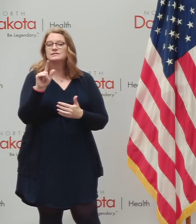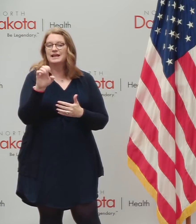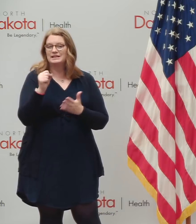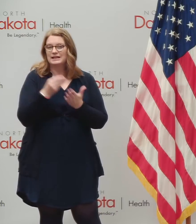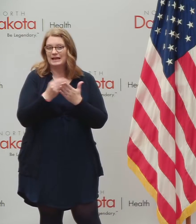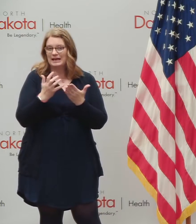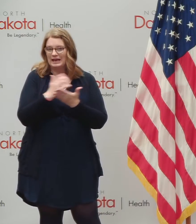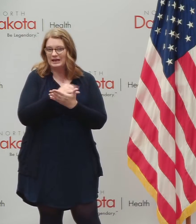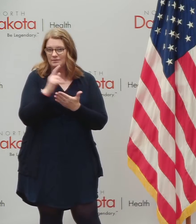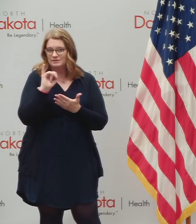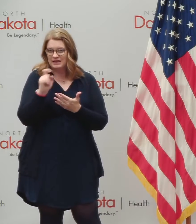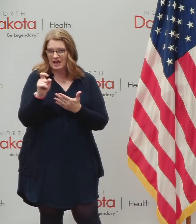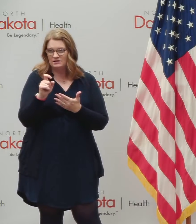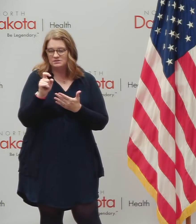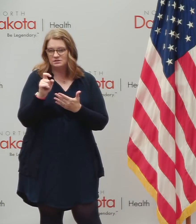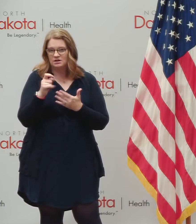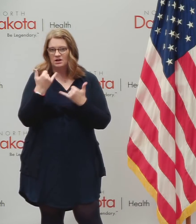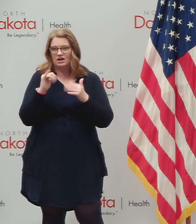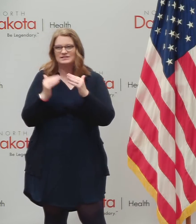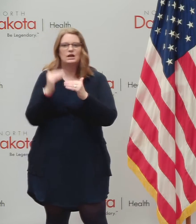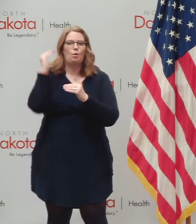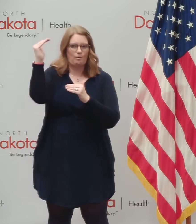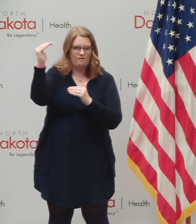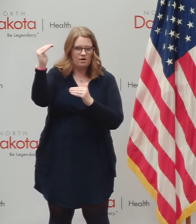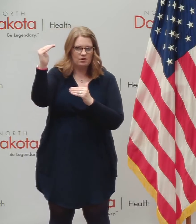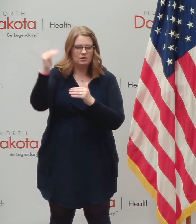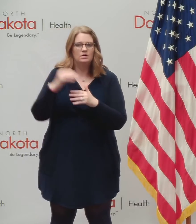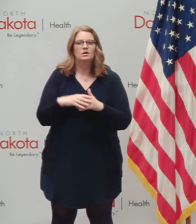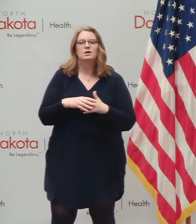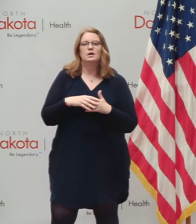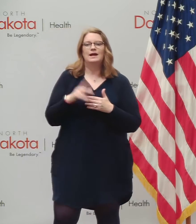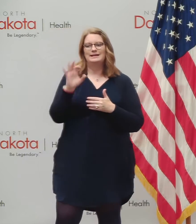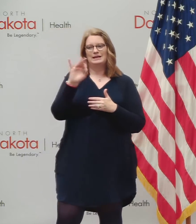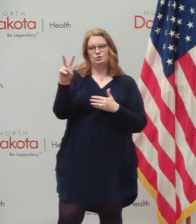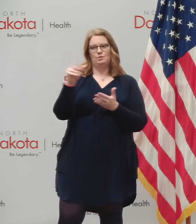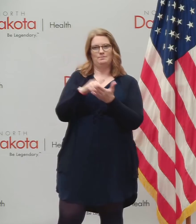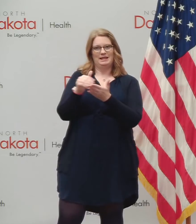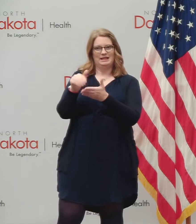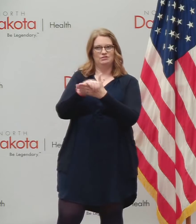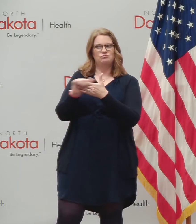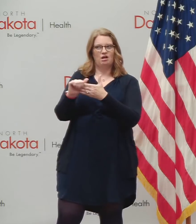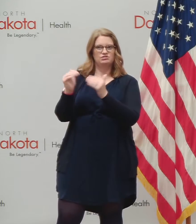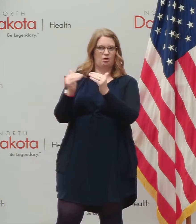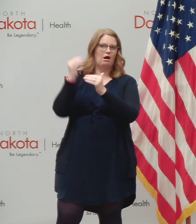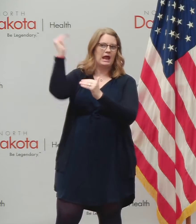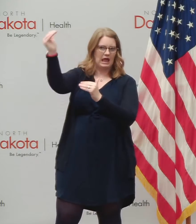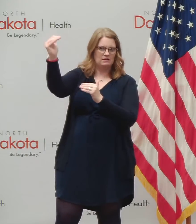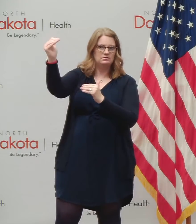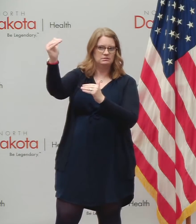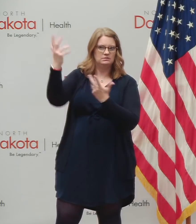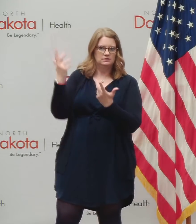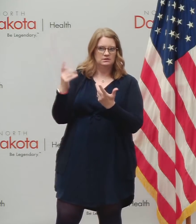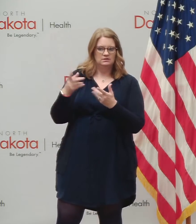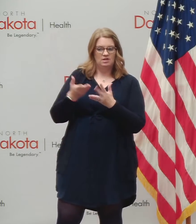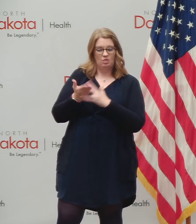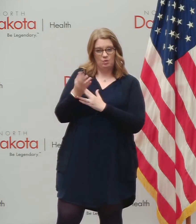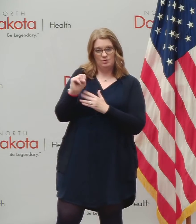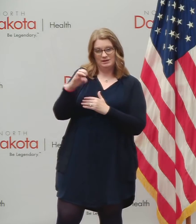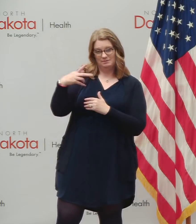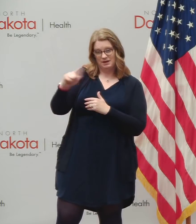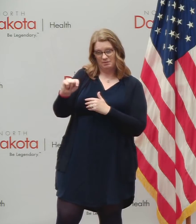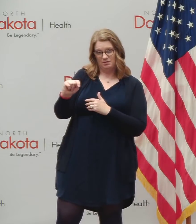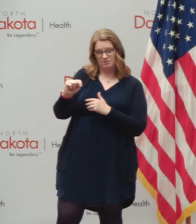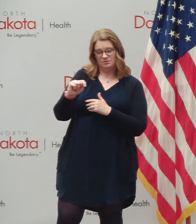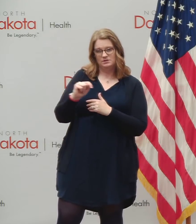collections are over forecast, and our general fund revenues are $92 million ahead of forecast through September of this year. That's